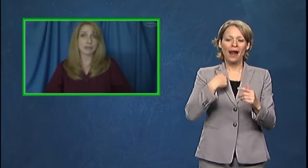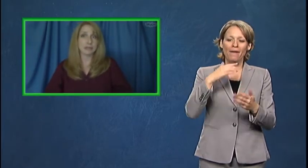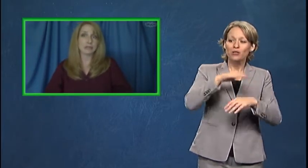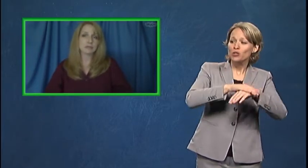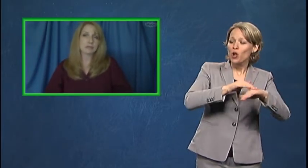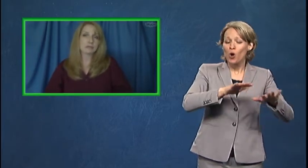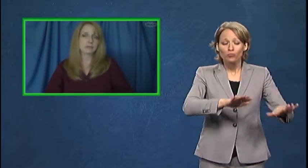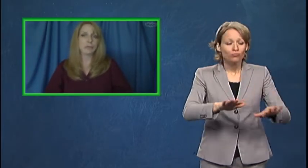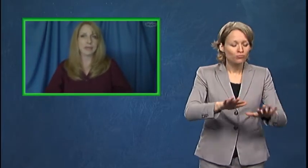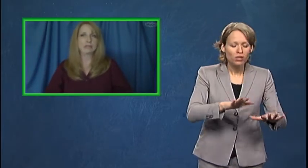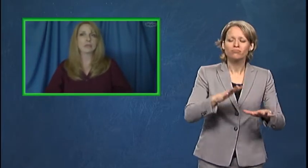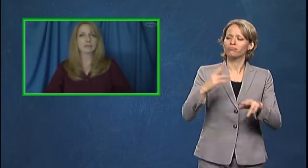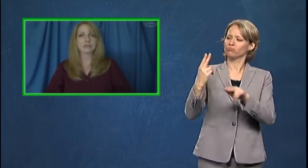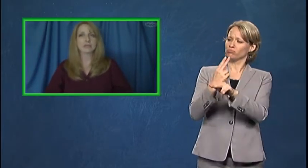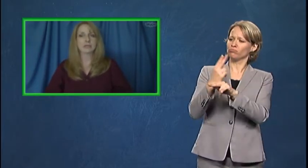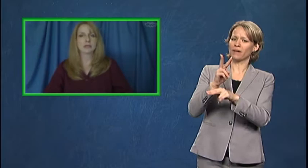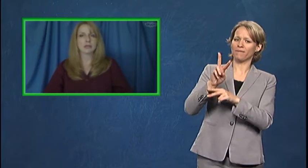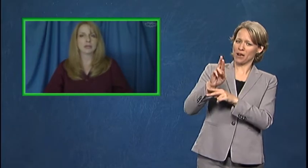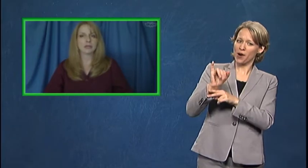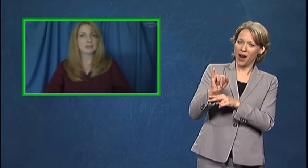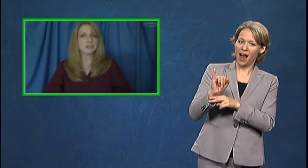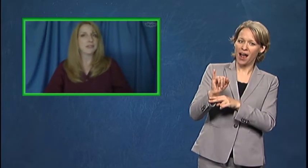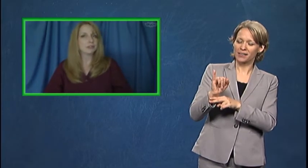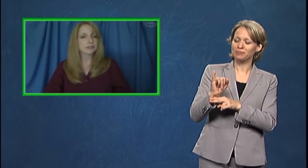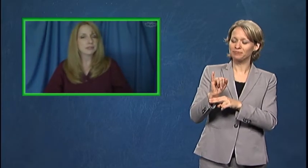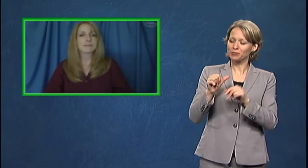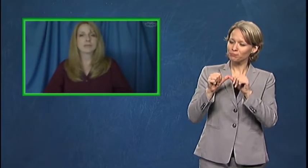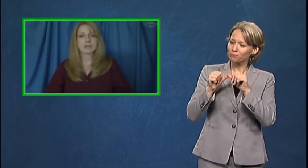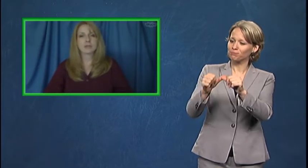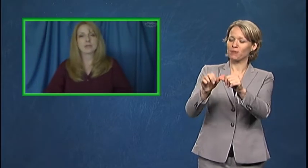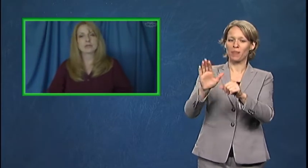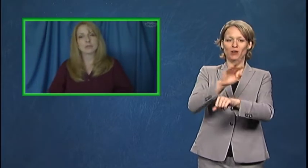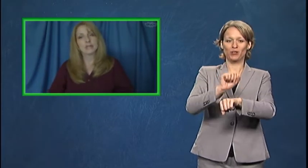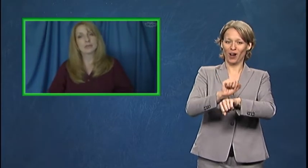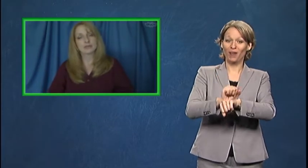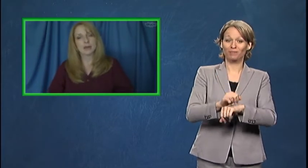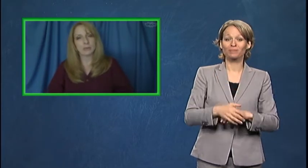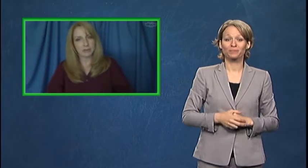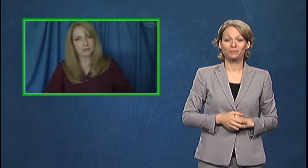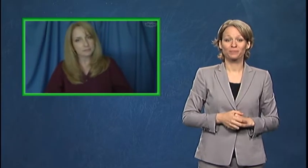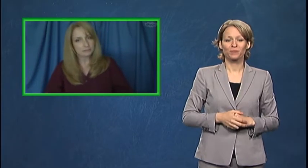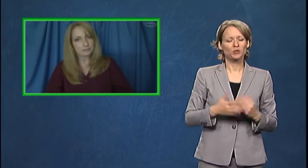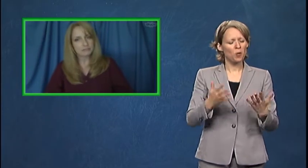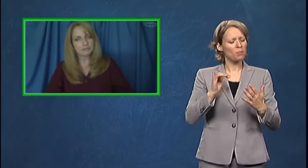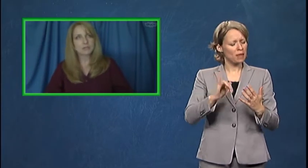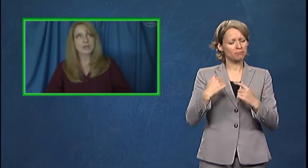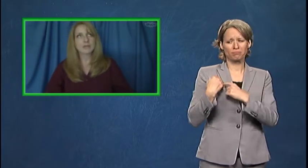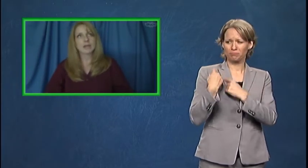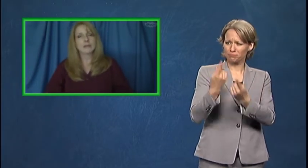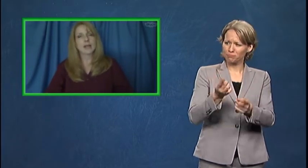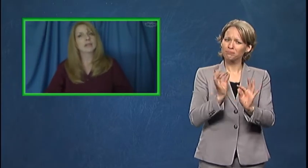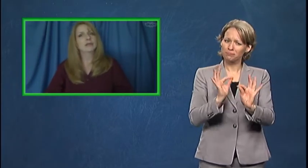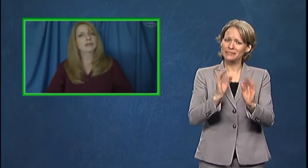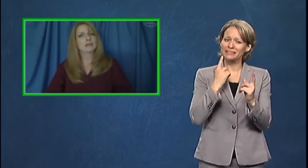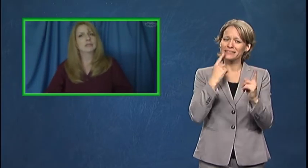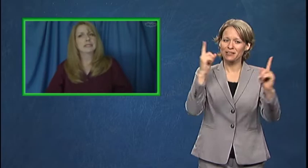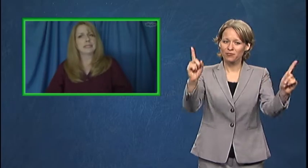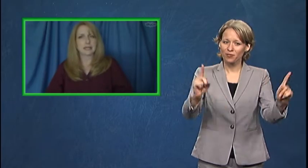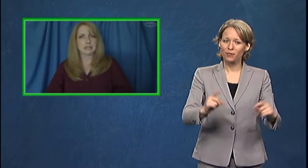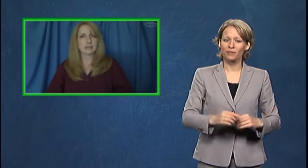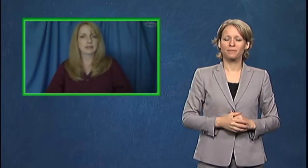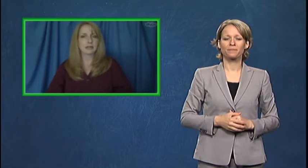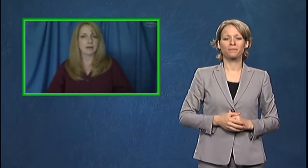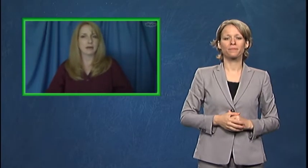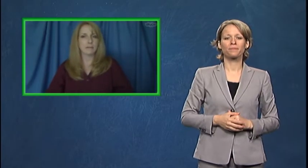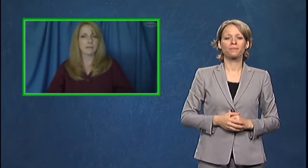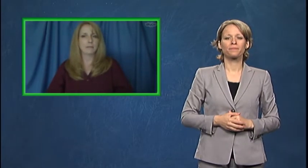them real wage earning positions. So that's worked out well. Back in those early